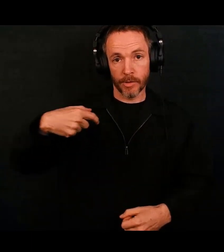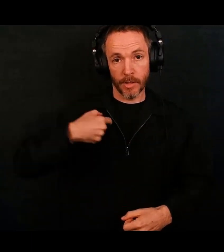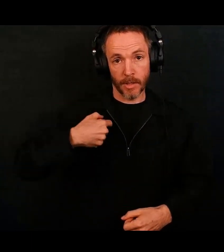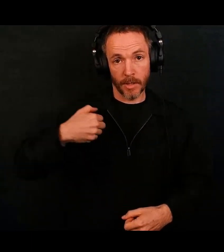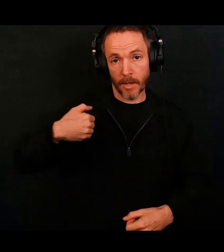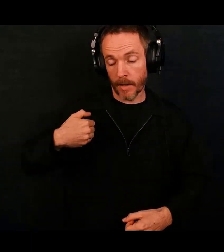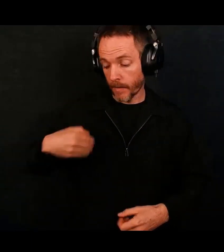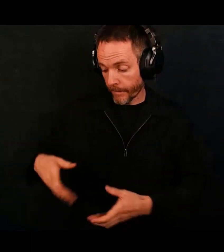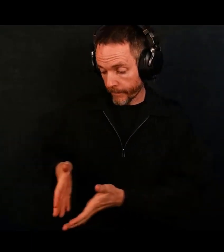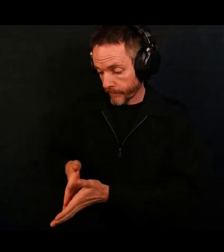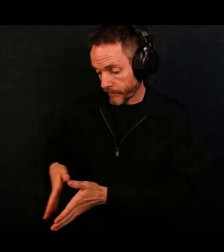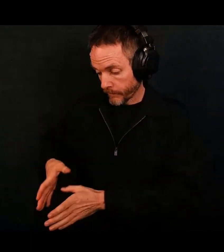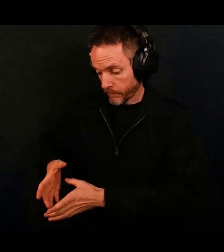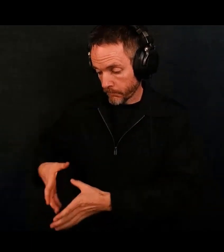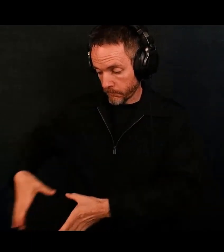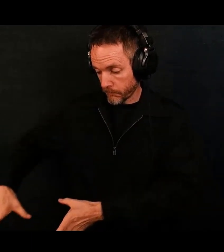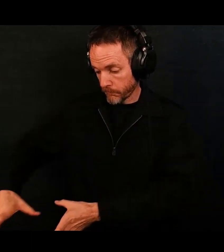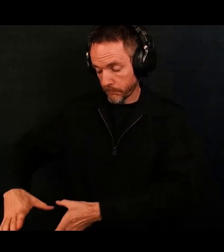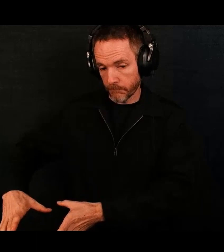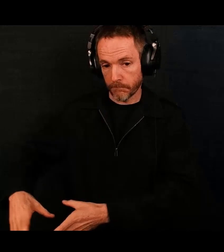This little area?